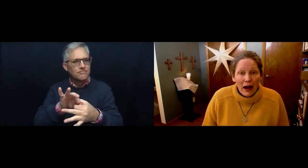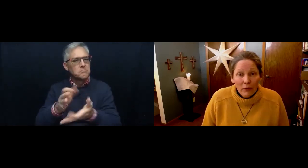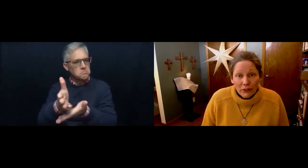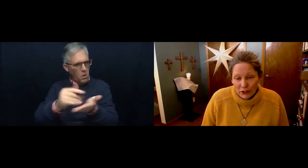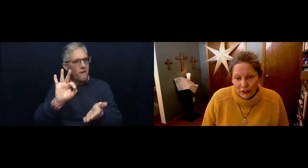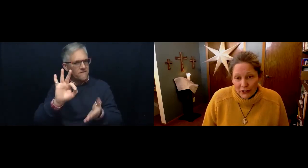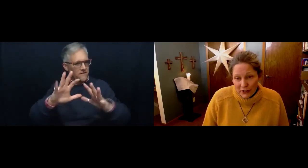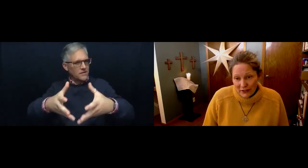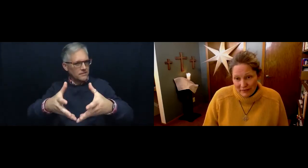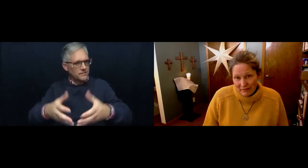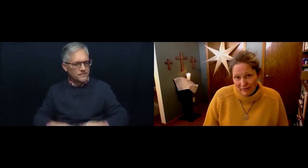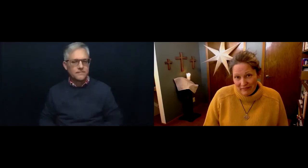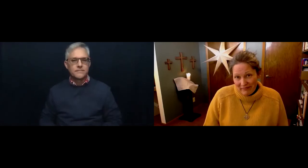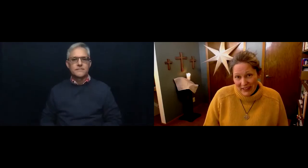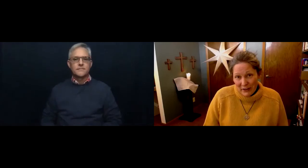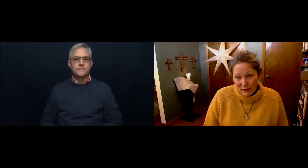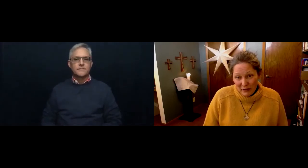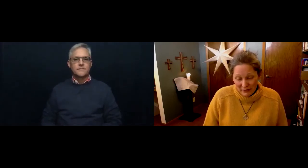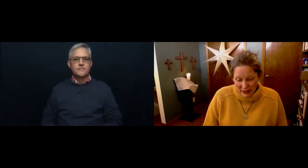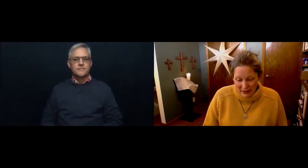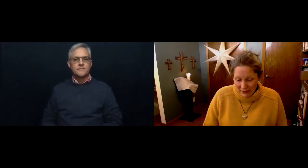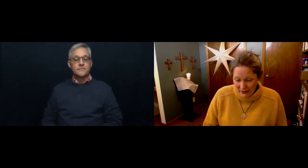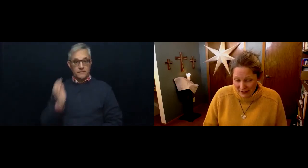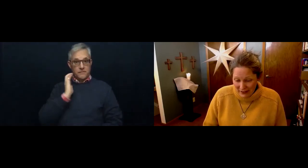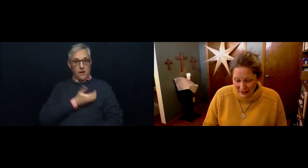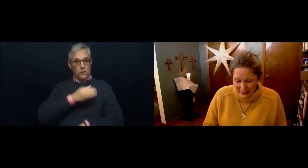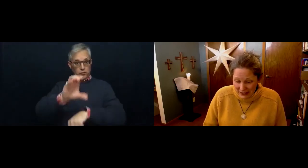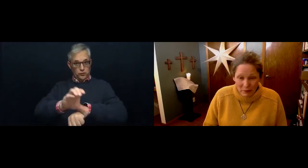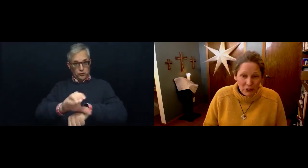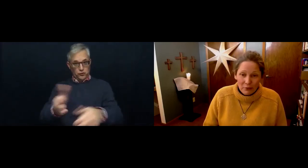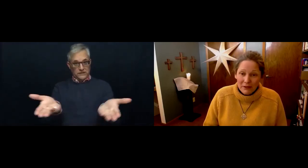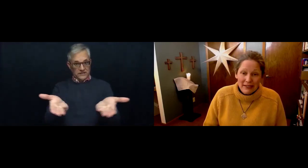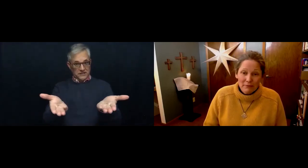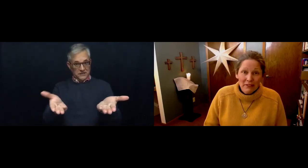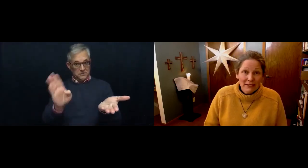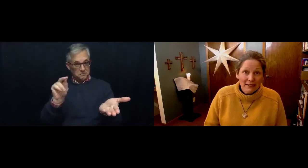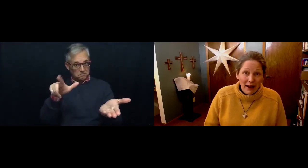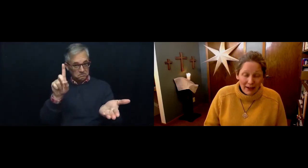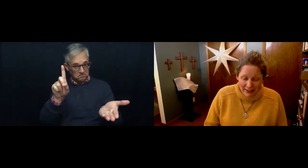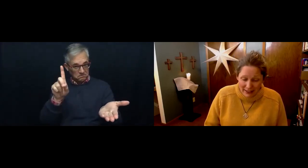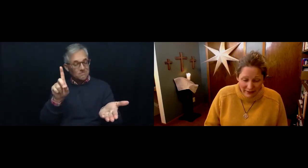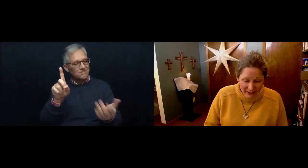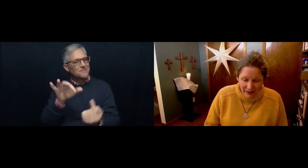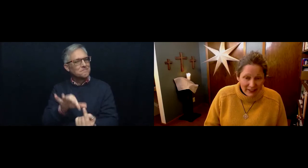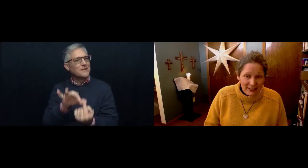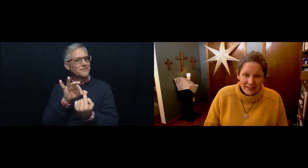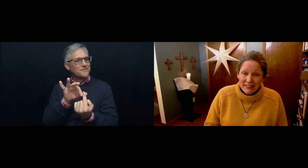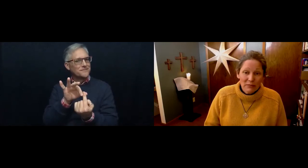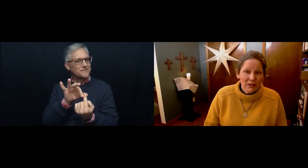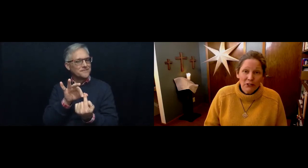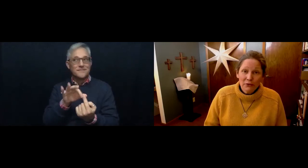And our church here at Bread of Life is a special place because God has given